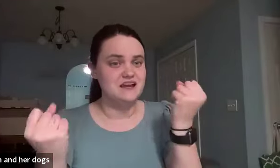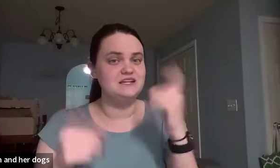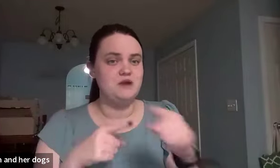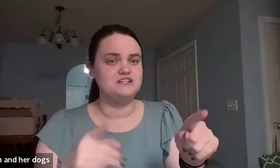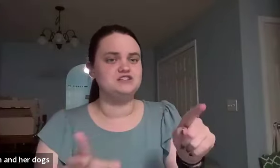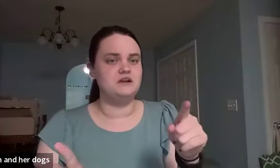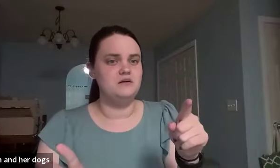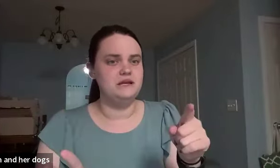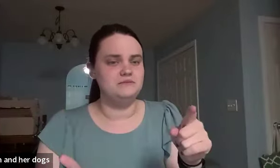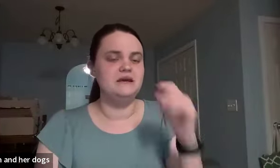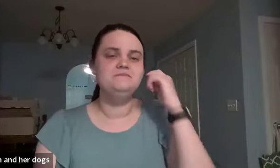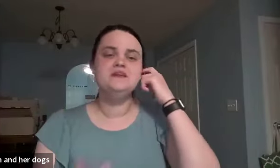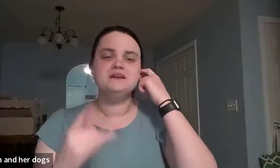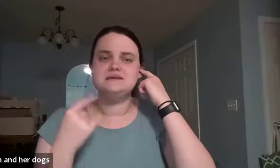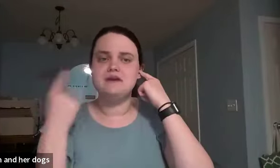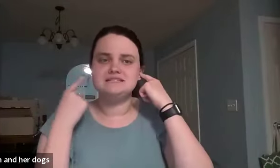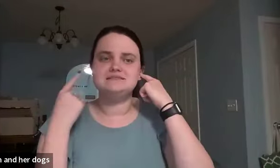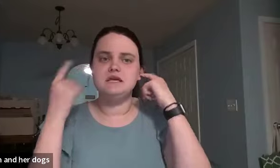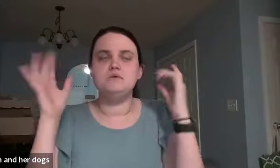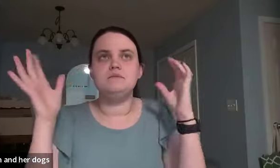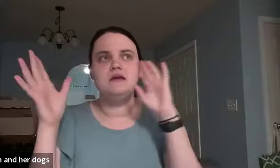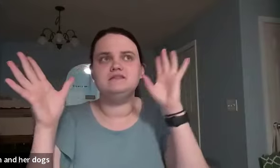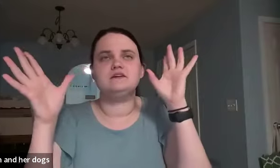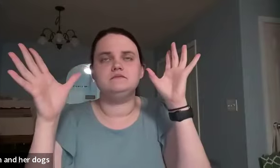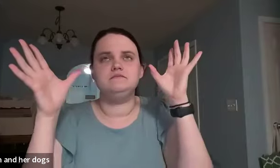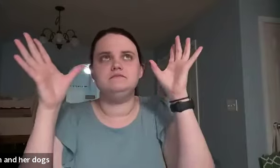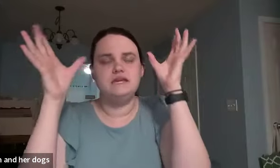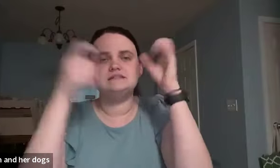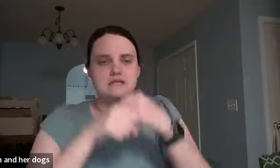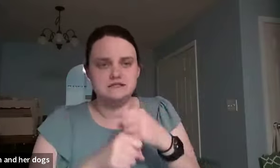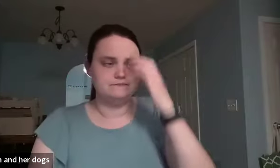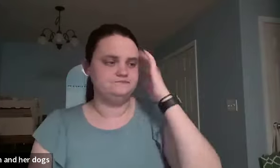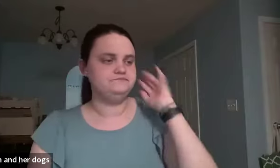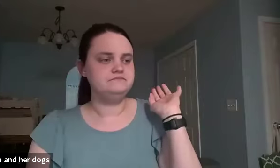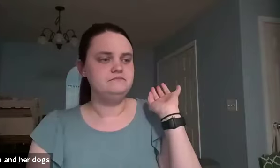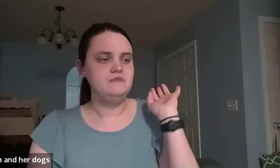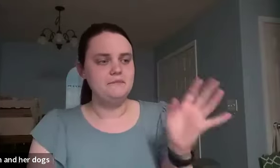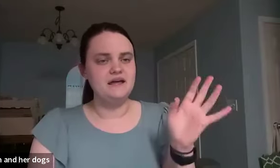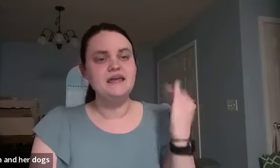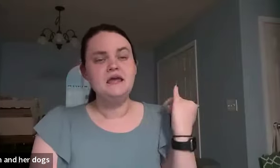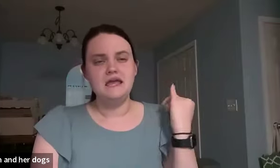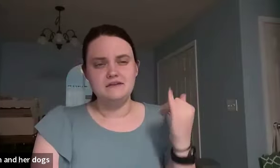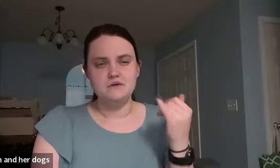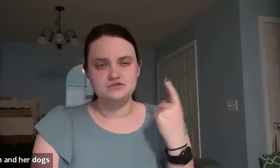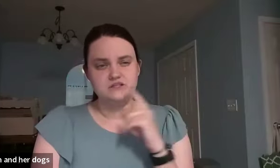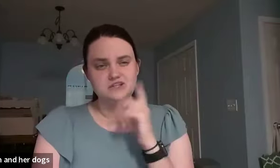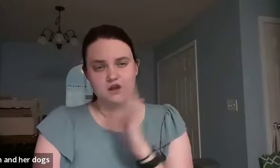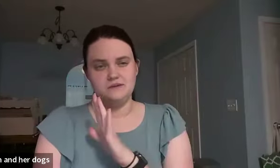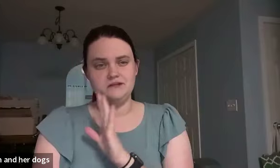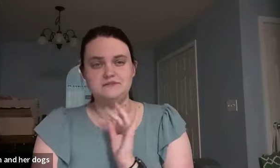sign and you practice, you're like, oh, wait a minute, because it makes sense. But if I was really talking about